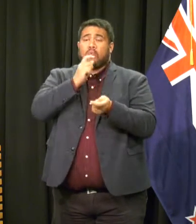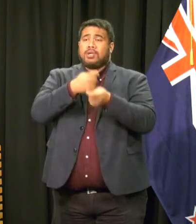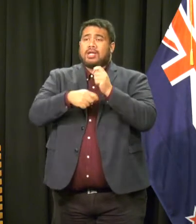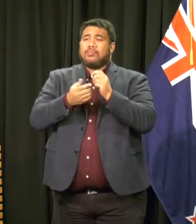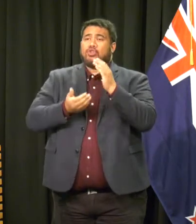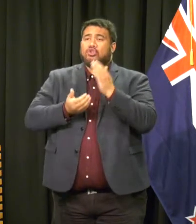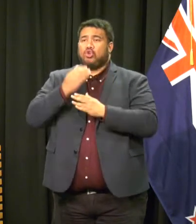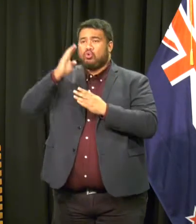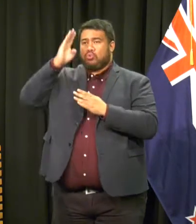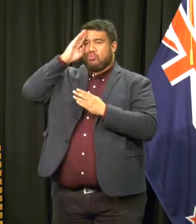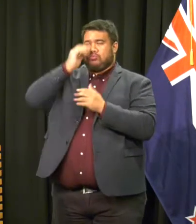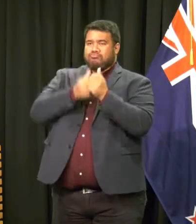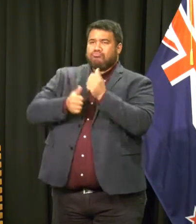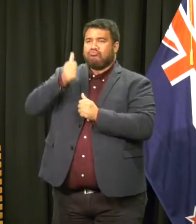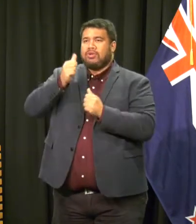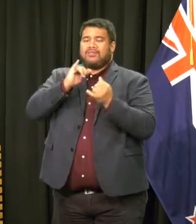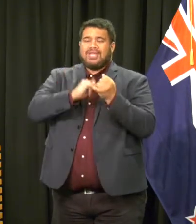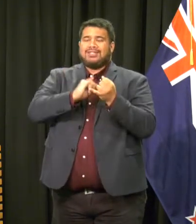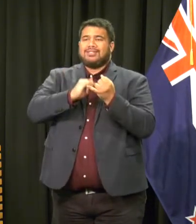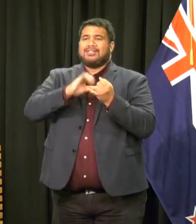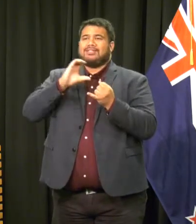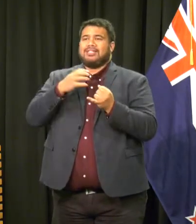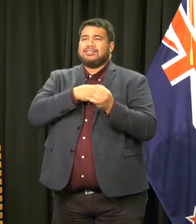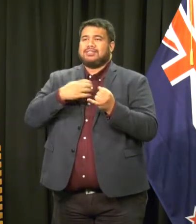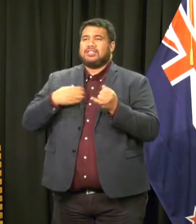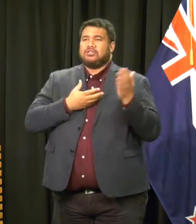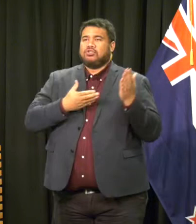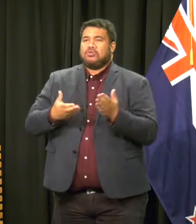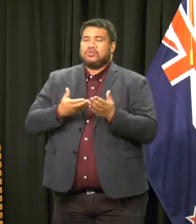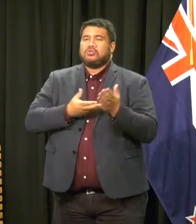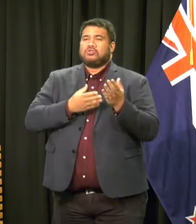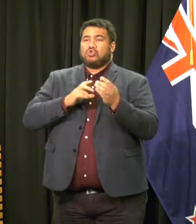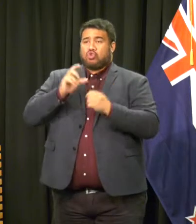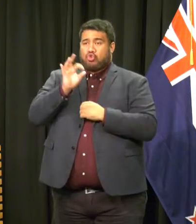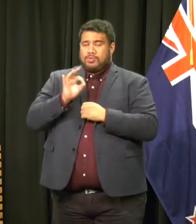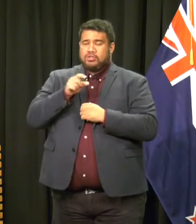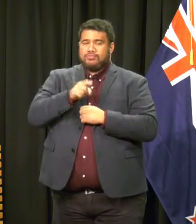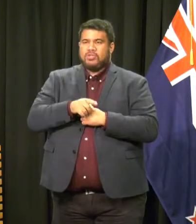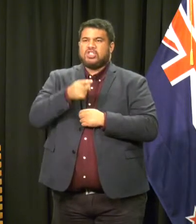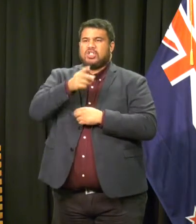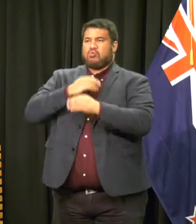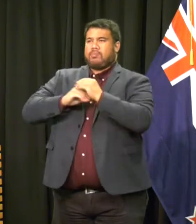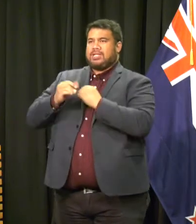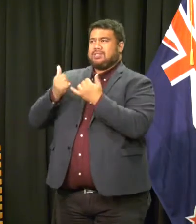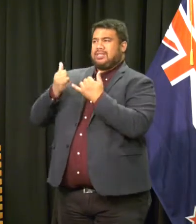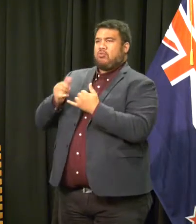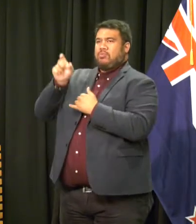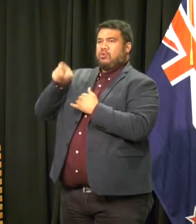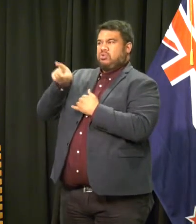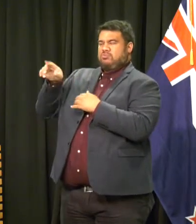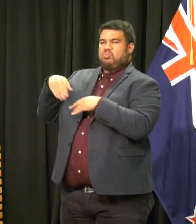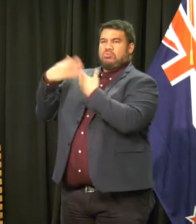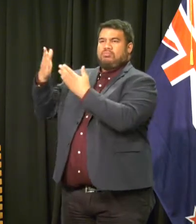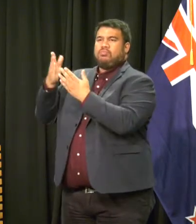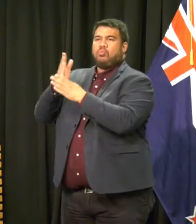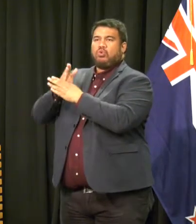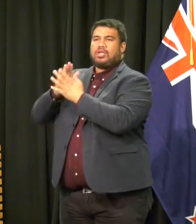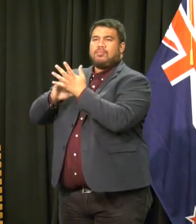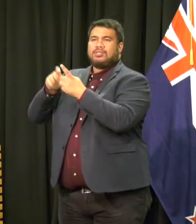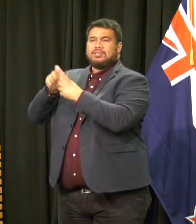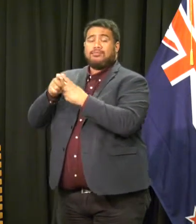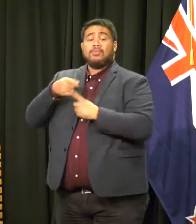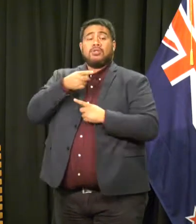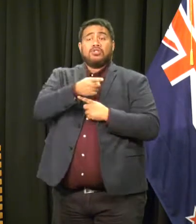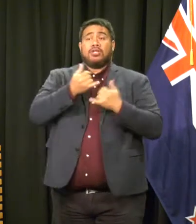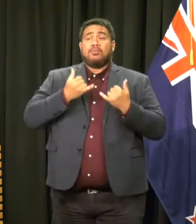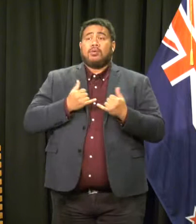who has taken up the role as the Minister of Social Development's Chief Executive. Helene Quilter is currently the Secretary of Defence and Chief Executive of the Ministry